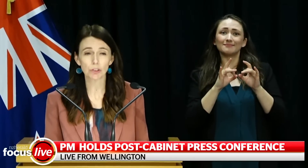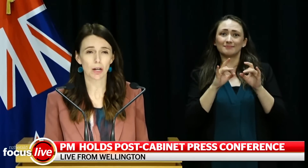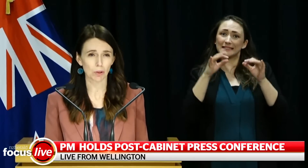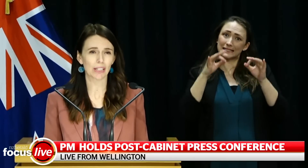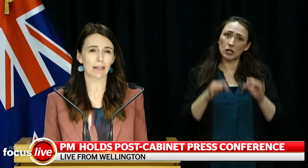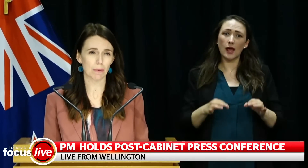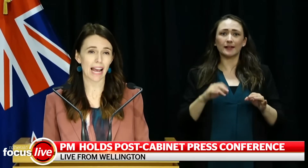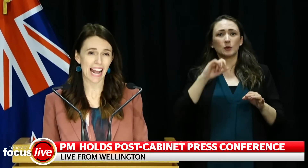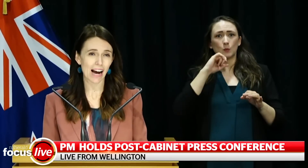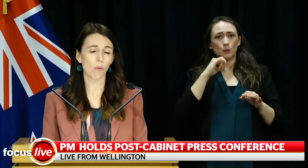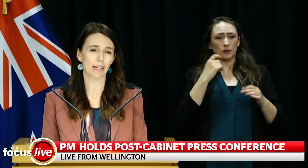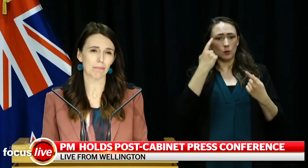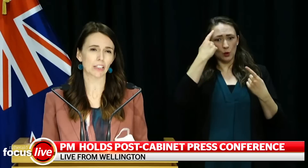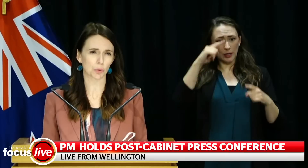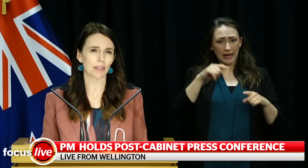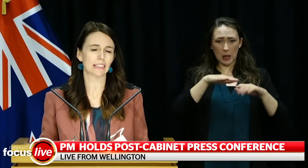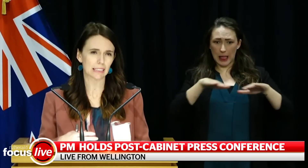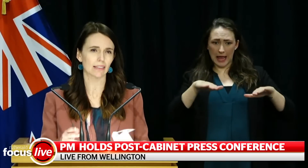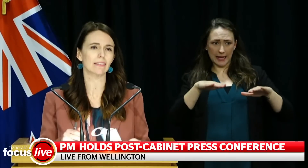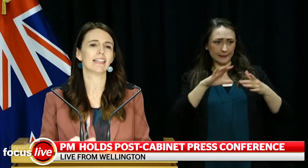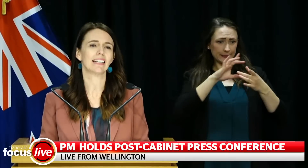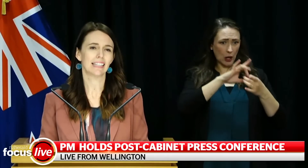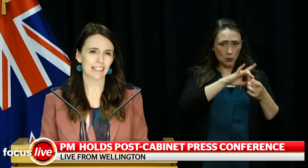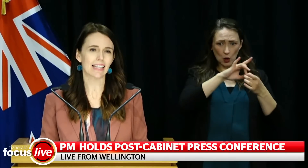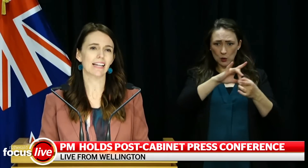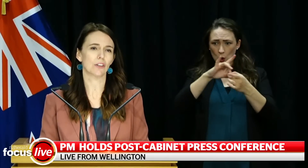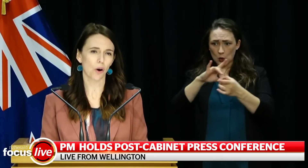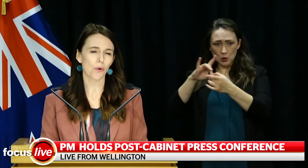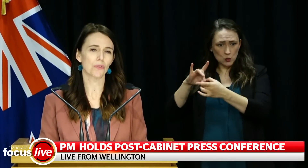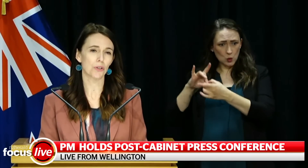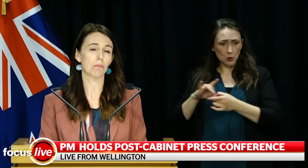the same time looking at how we can make sure we still